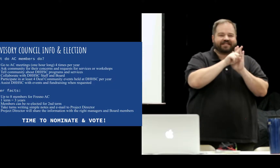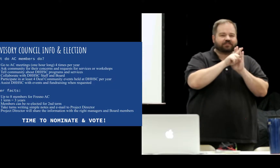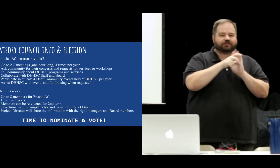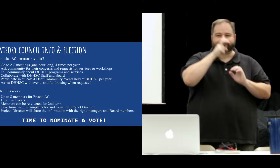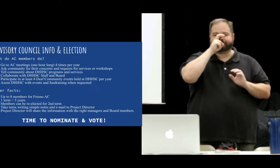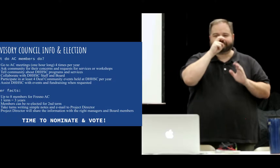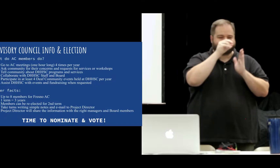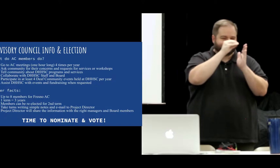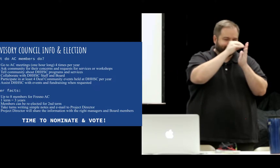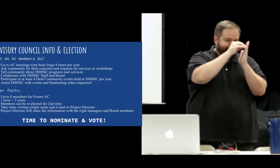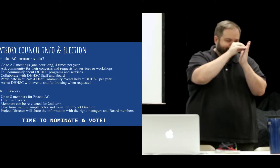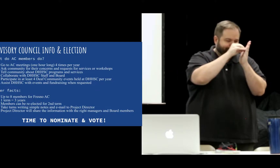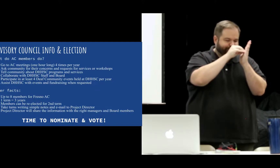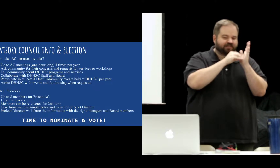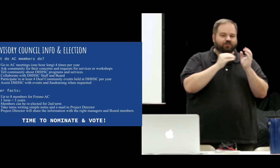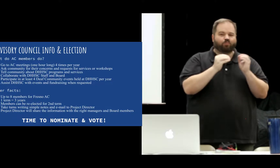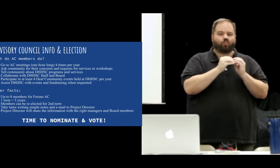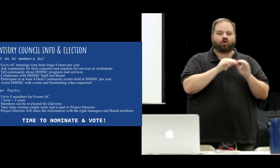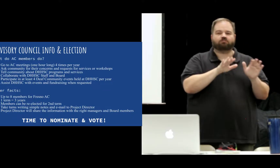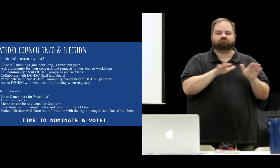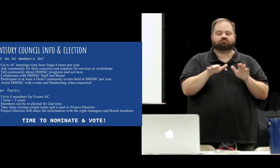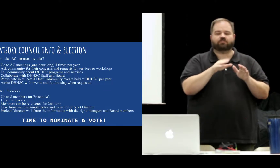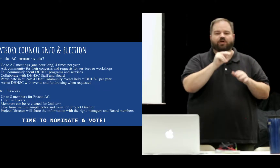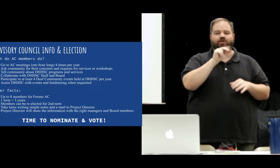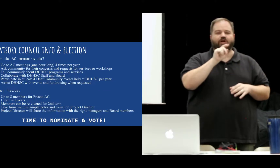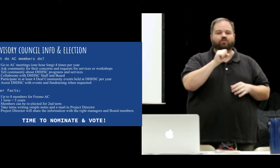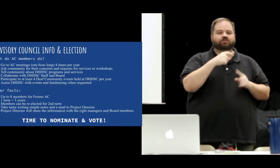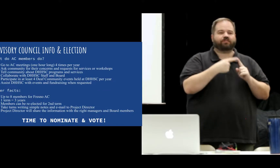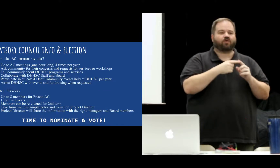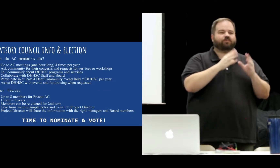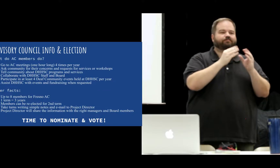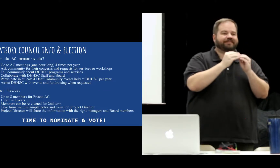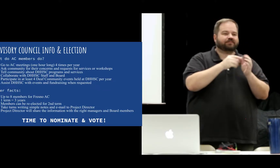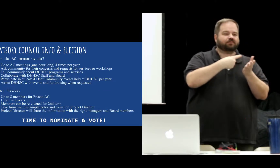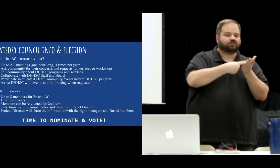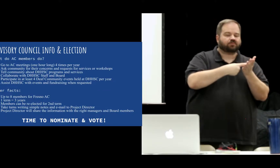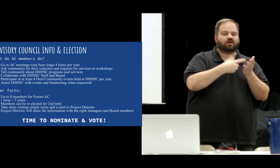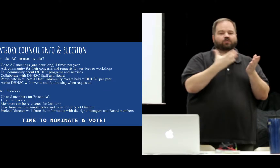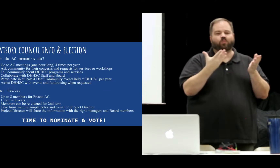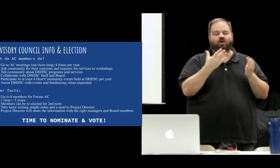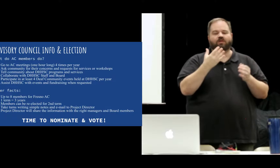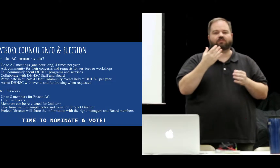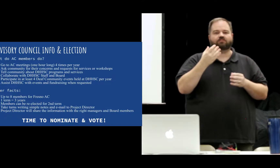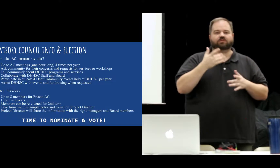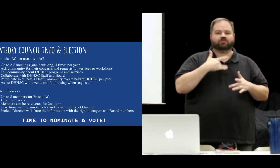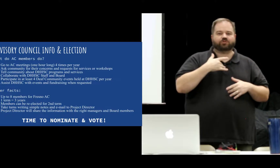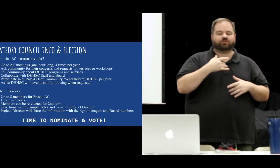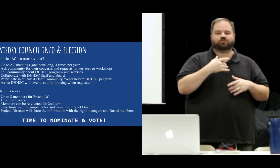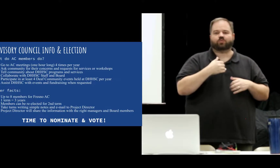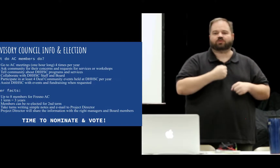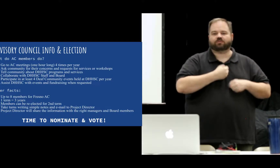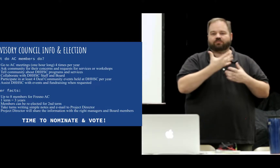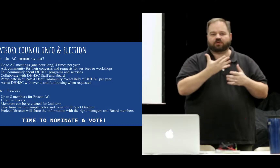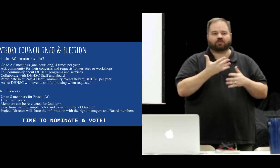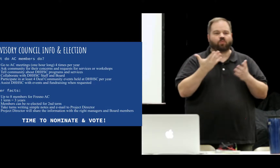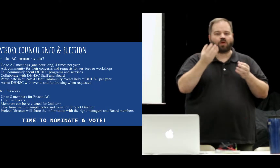turns filling out forms in order to get minutes in place as far as what was discussed in the